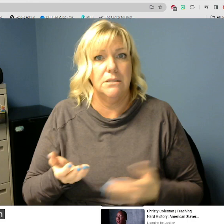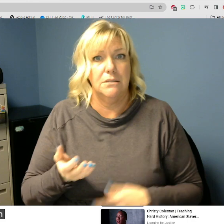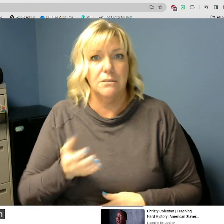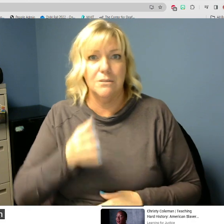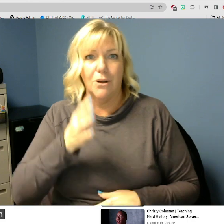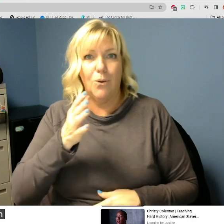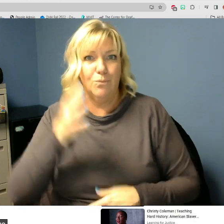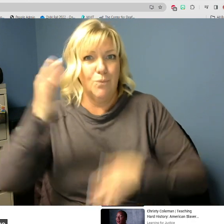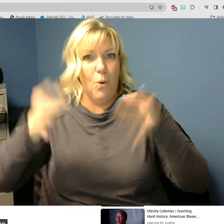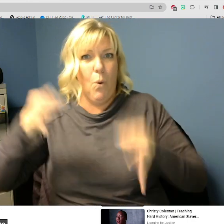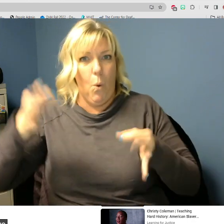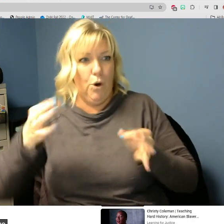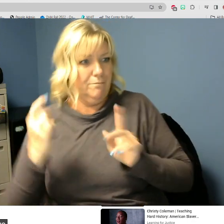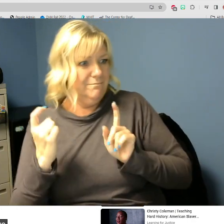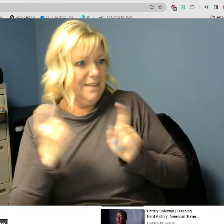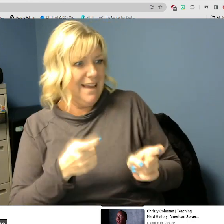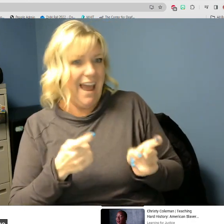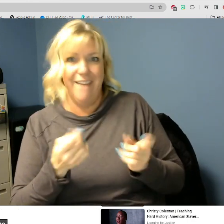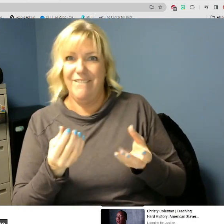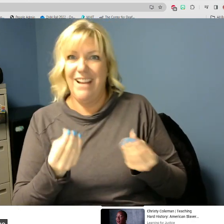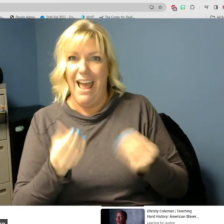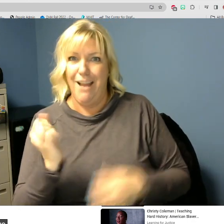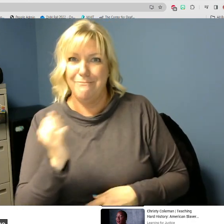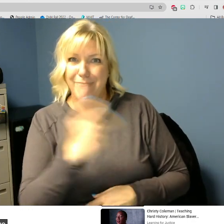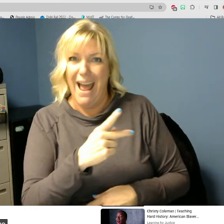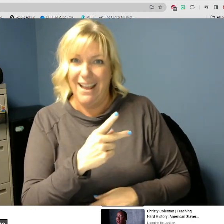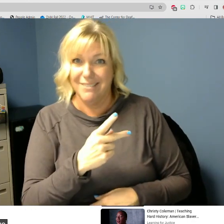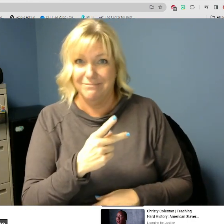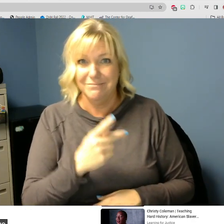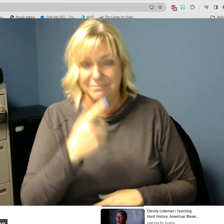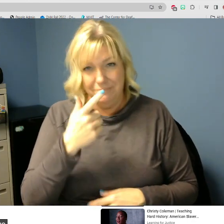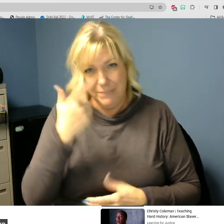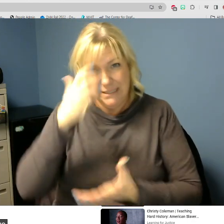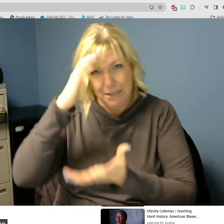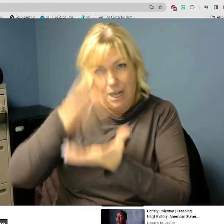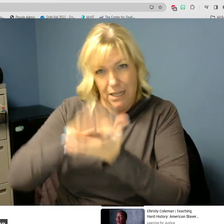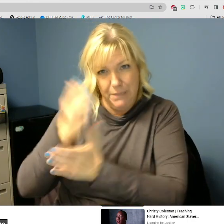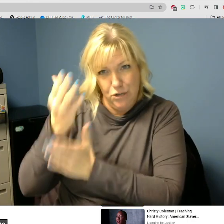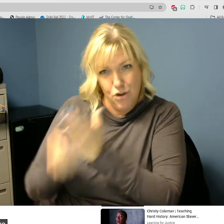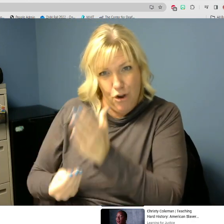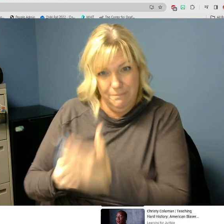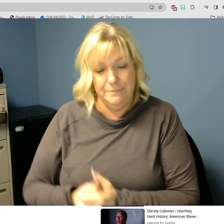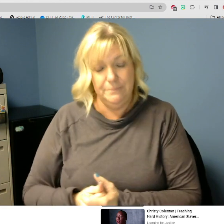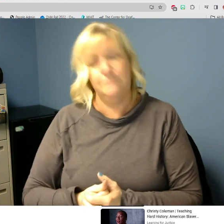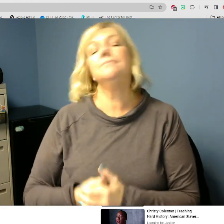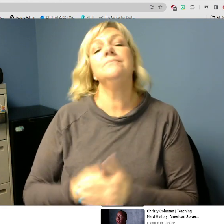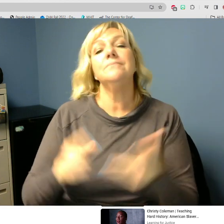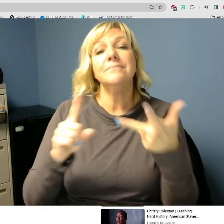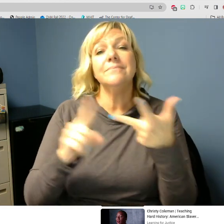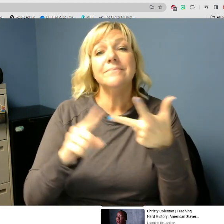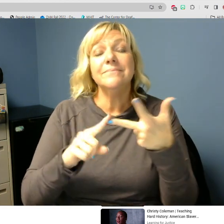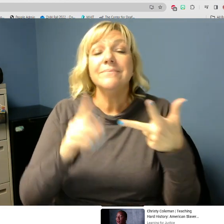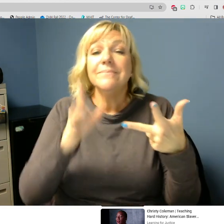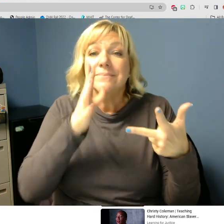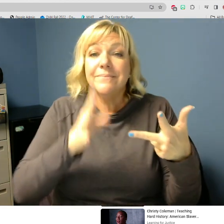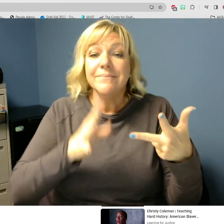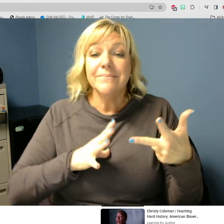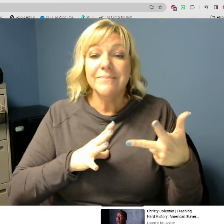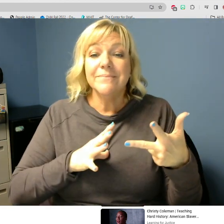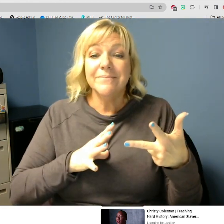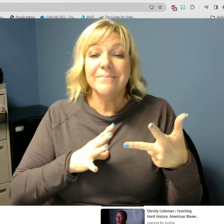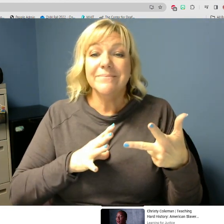awarded the land of her husband. The third woman you have there in